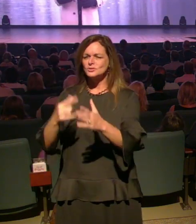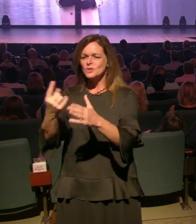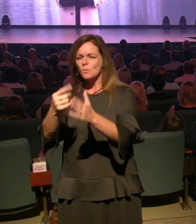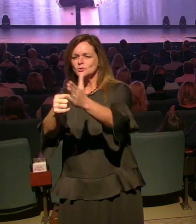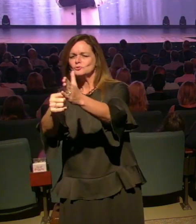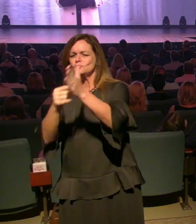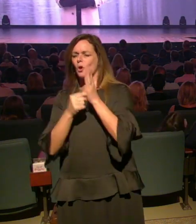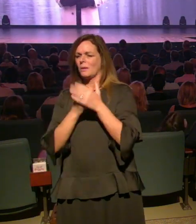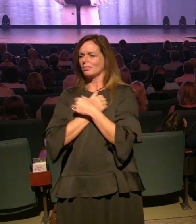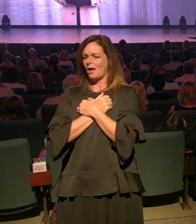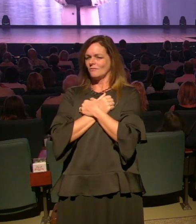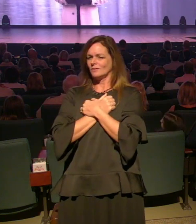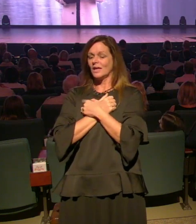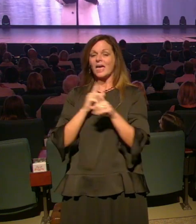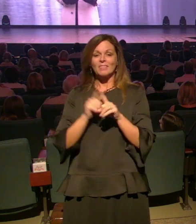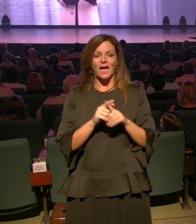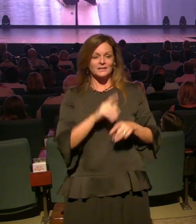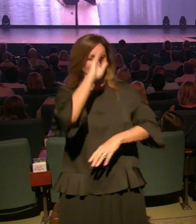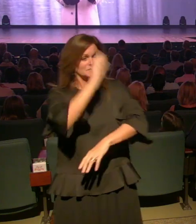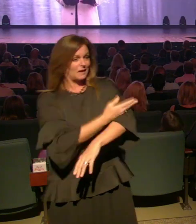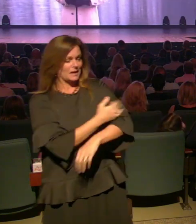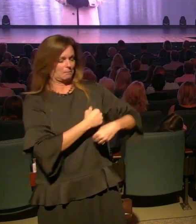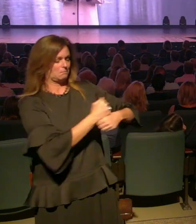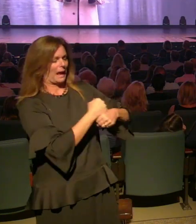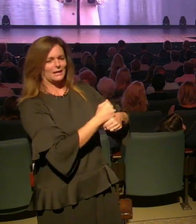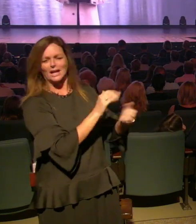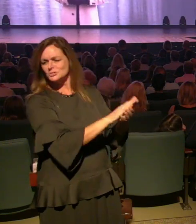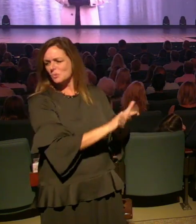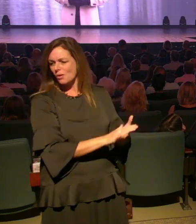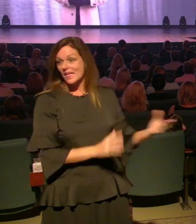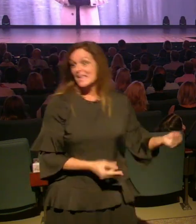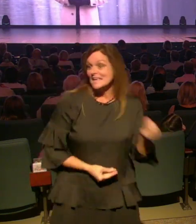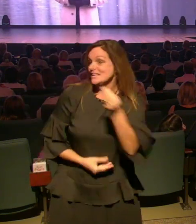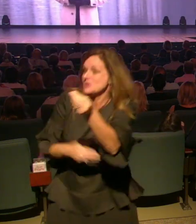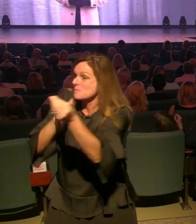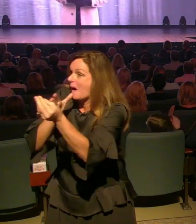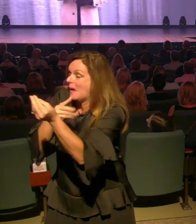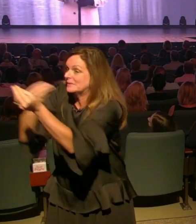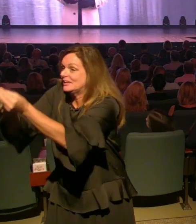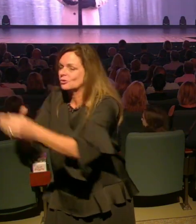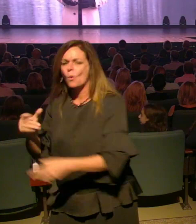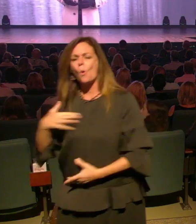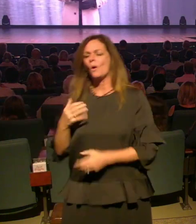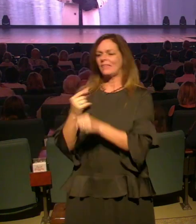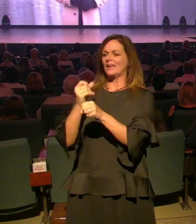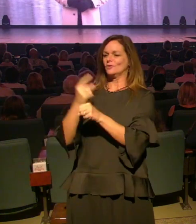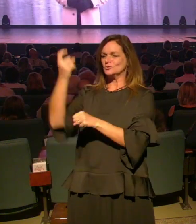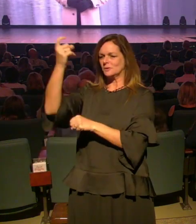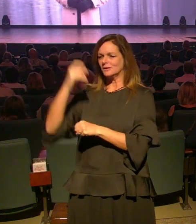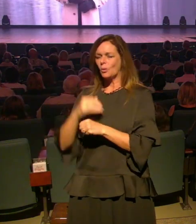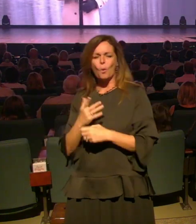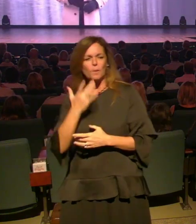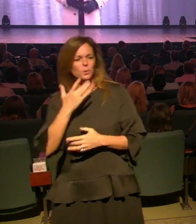person giving it. Like the homemade gift from your child that they made at school and couldn't wait to give you. Or the special anniversary gift or birthday